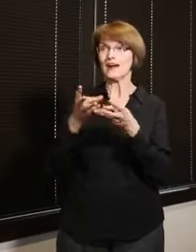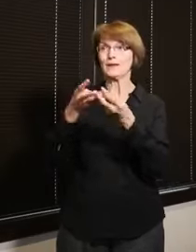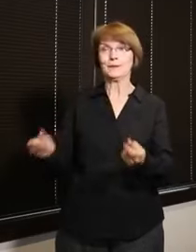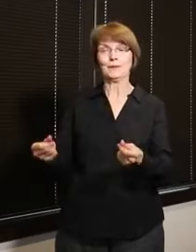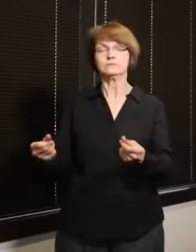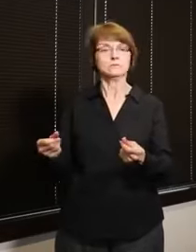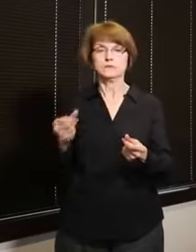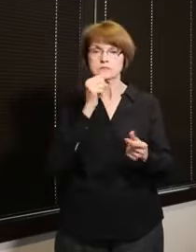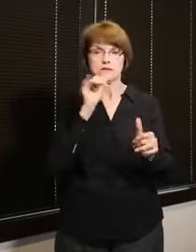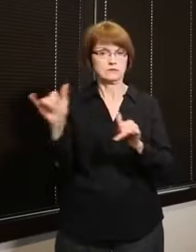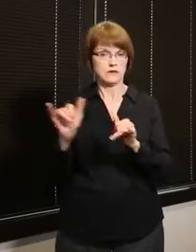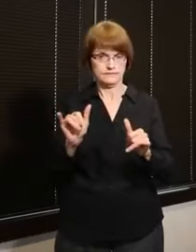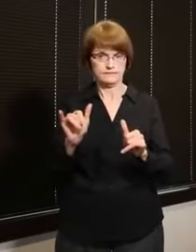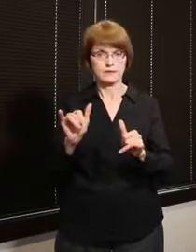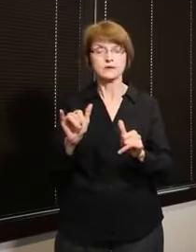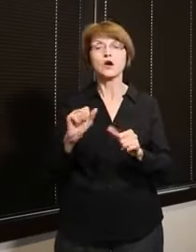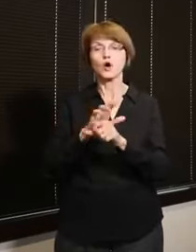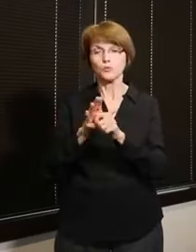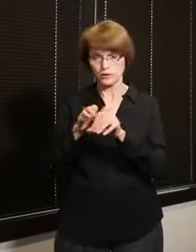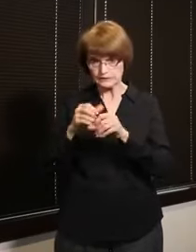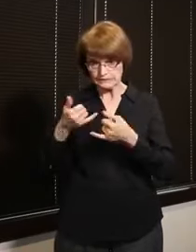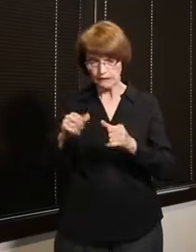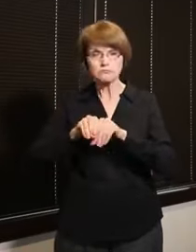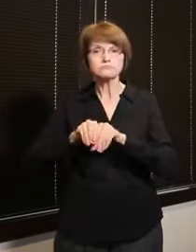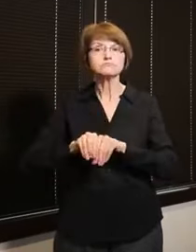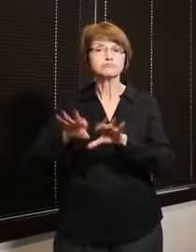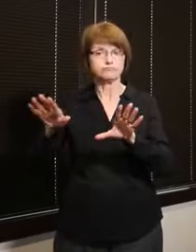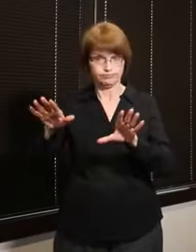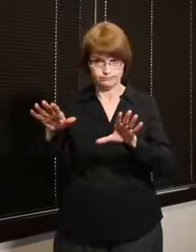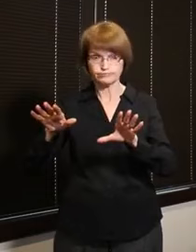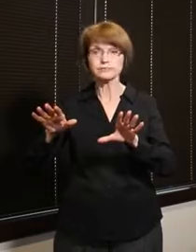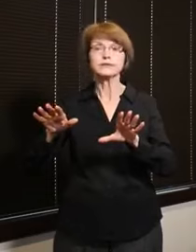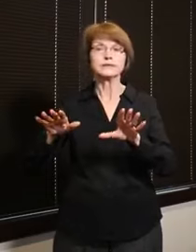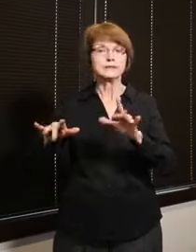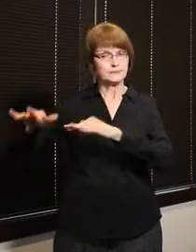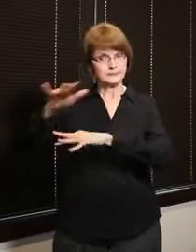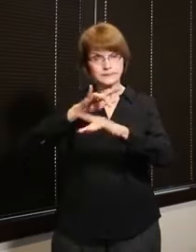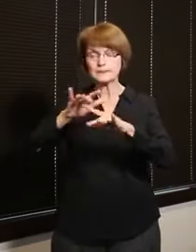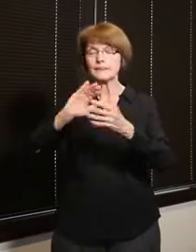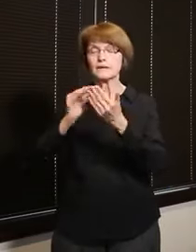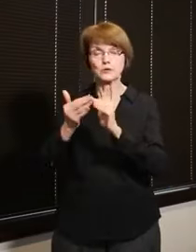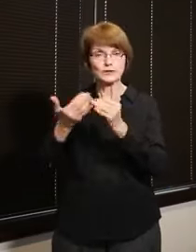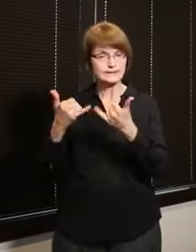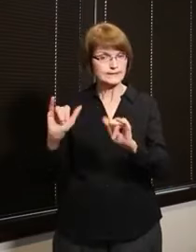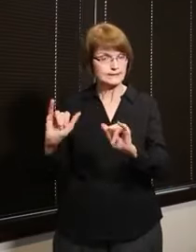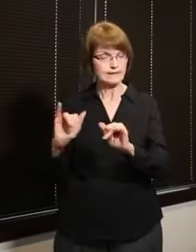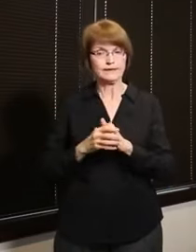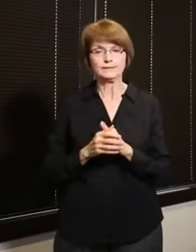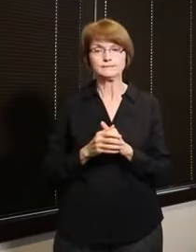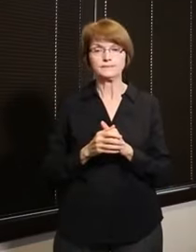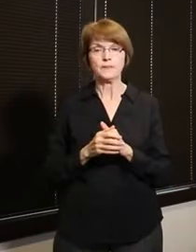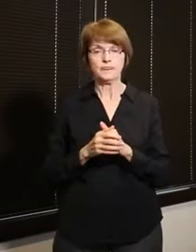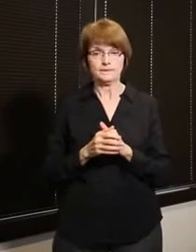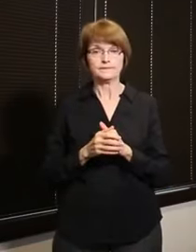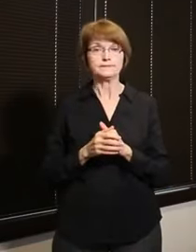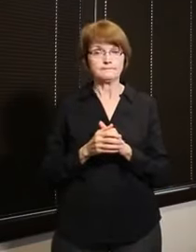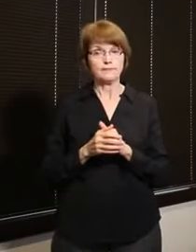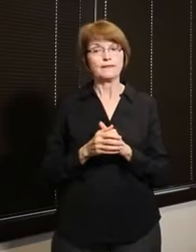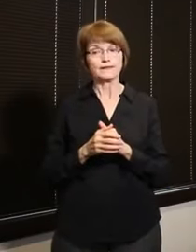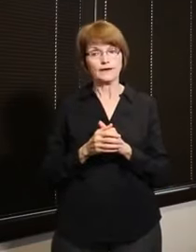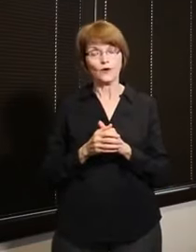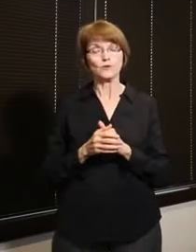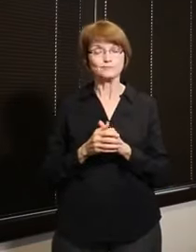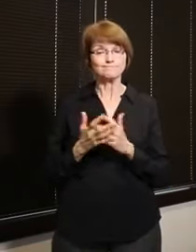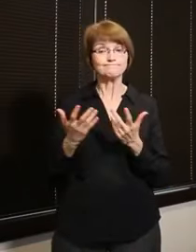equal. The virus is still out there. It's still circulating in the community. There's still a significant